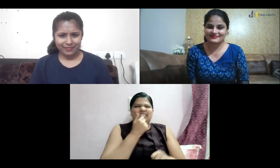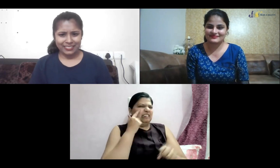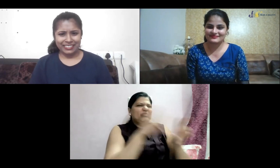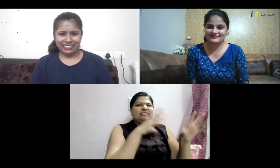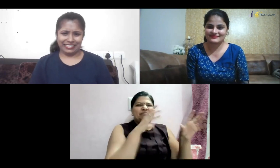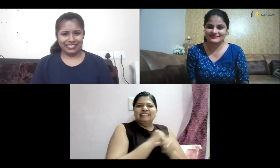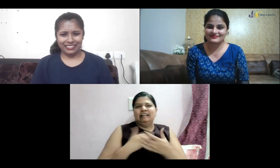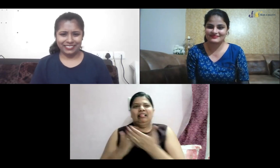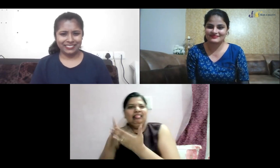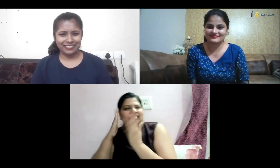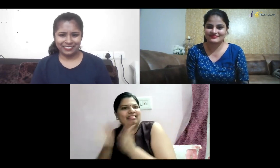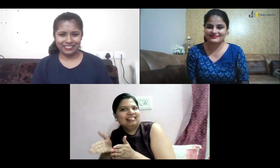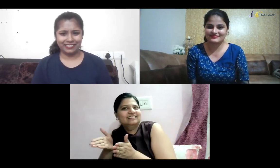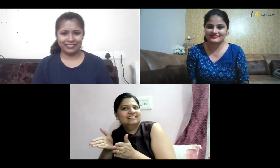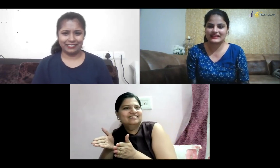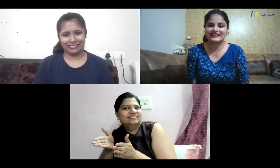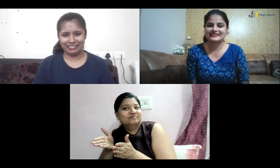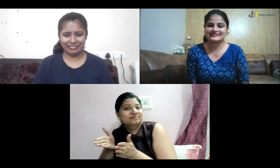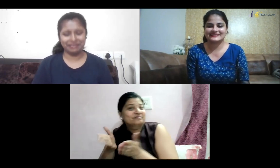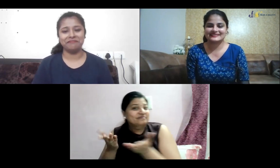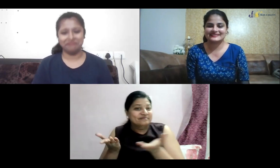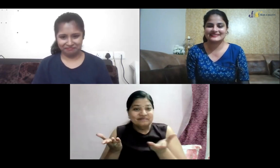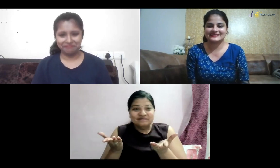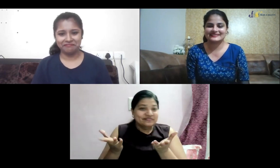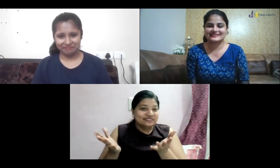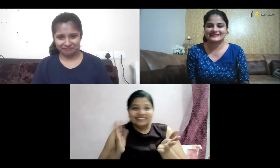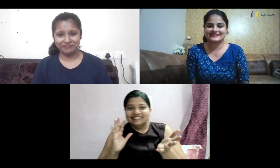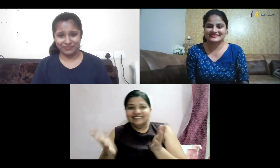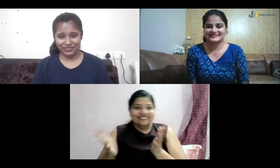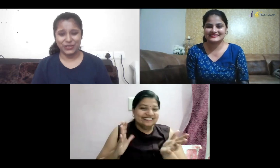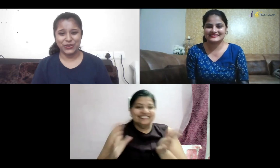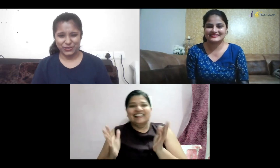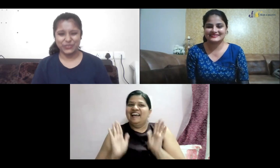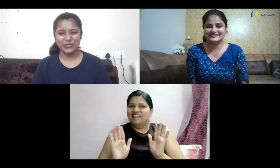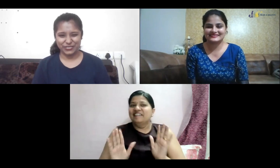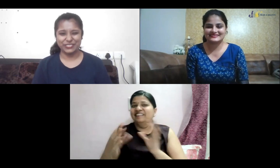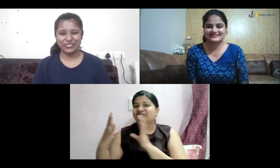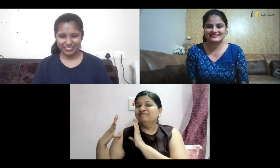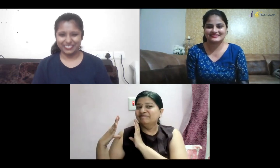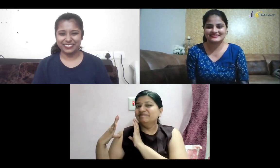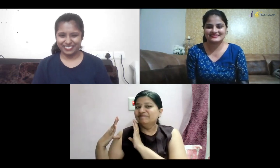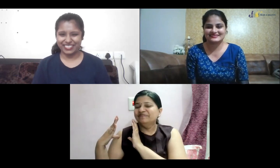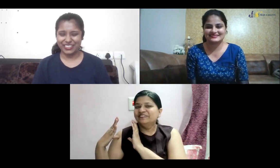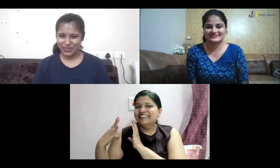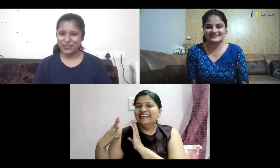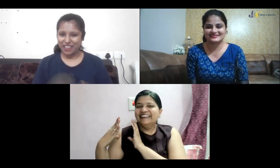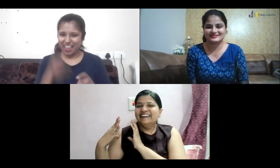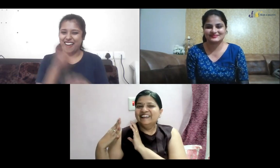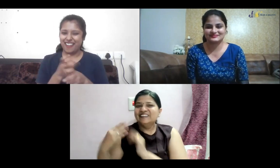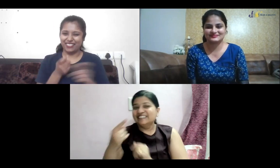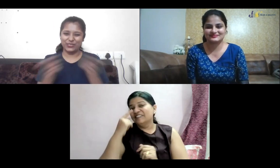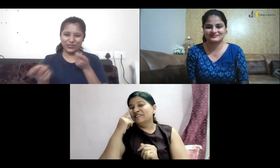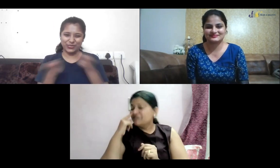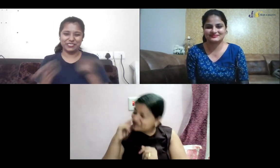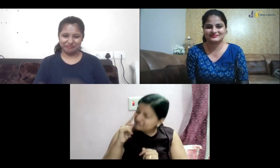house responsibility. You have to watch the son. Yes, so but I'm focusing on my exam too. So we